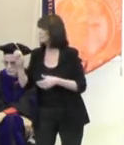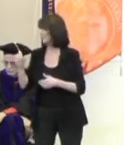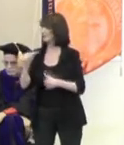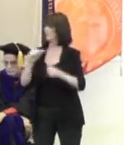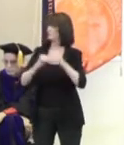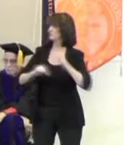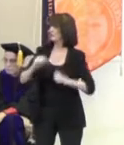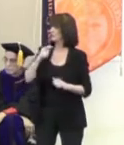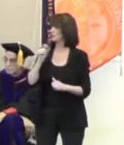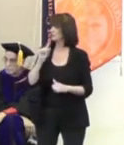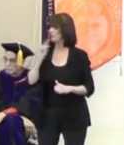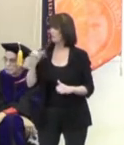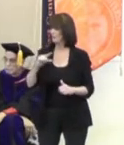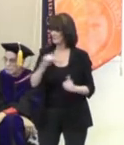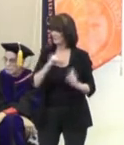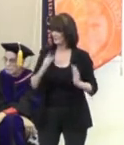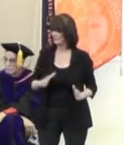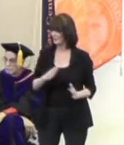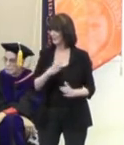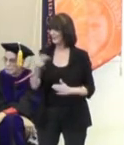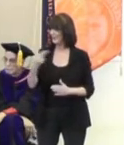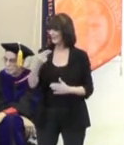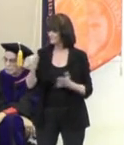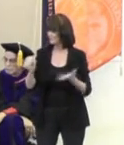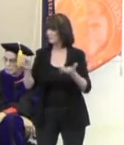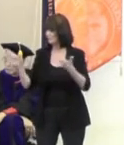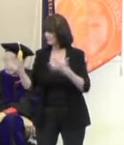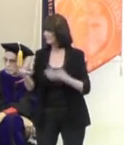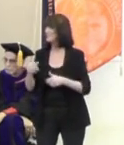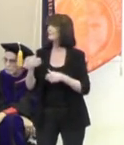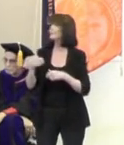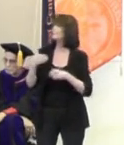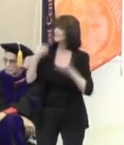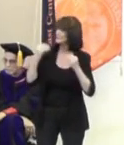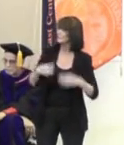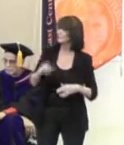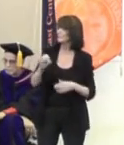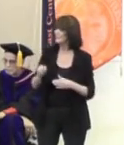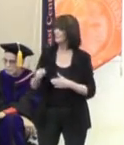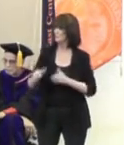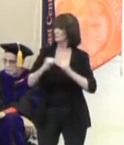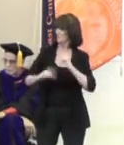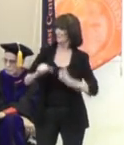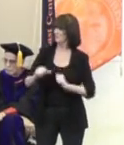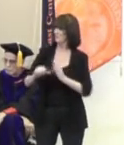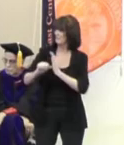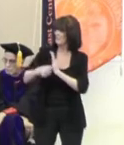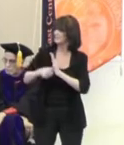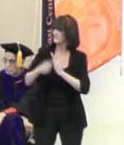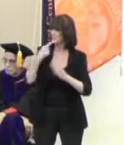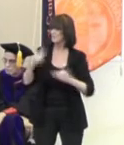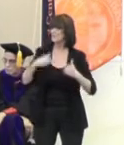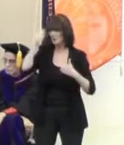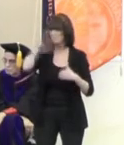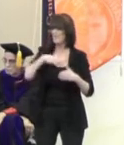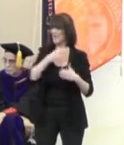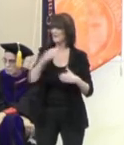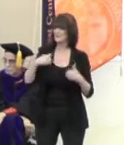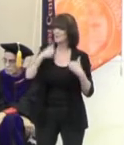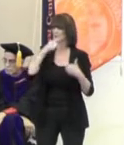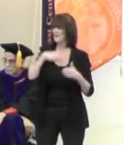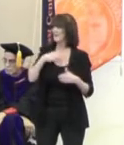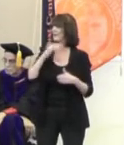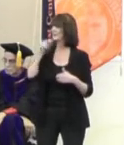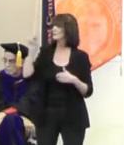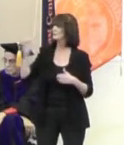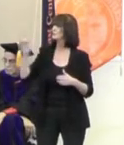because you know, you're a legislator in a high school, to be dramatic and emphatic when you speak. And I was saying, yelling men and young, and a chew